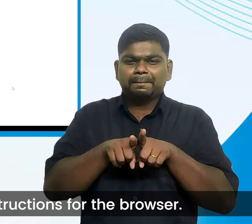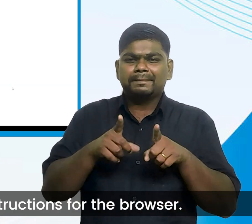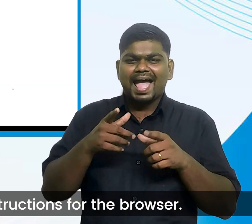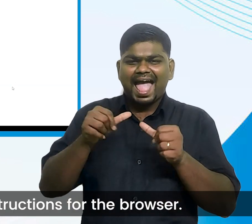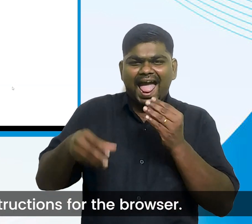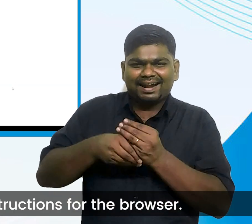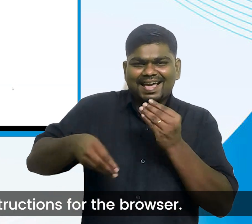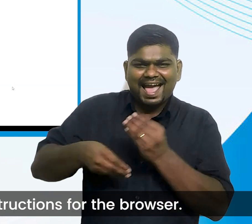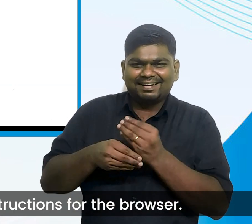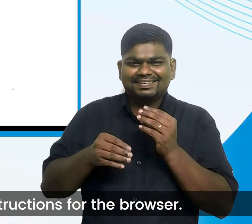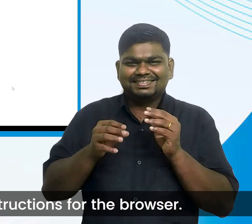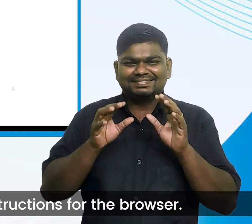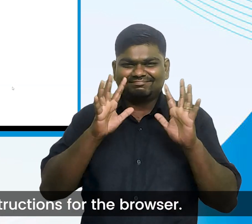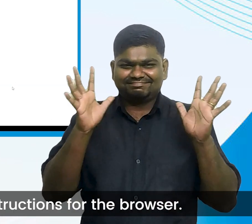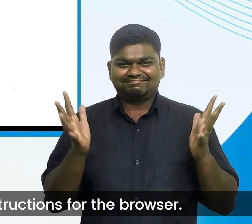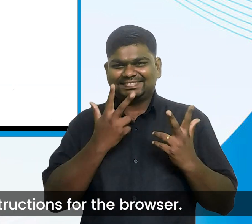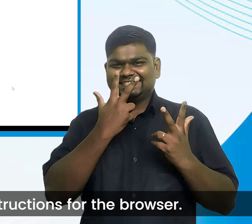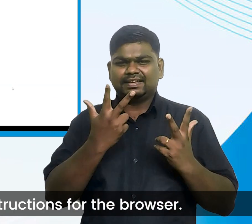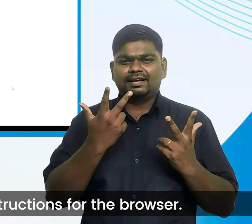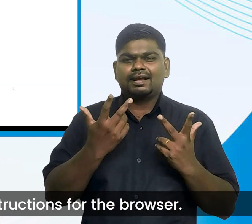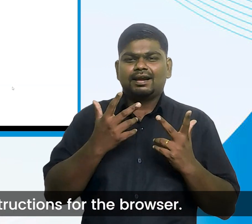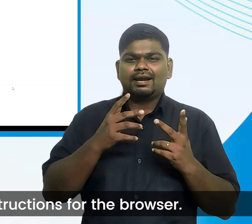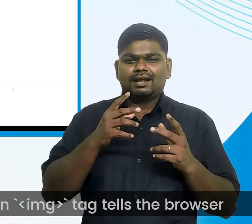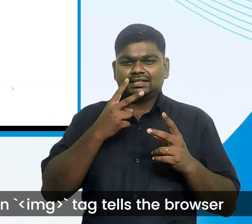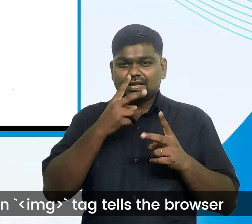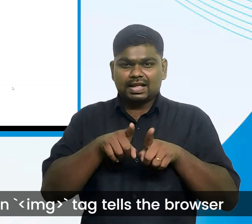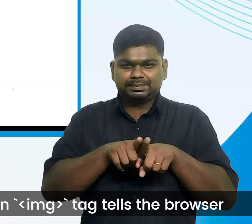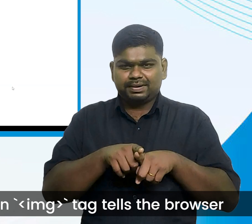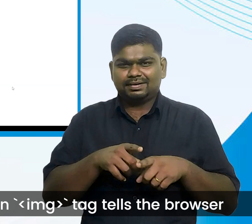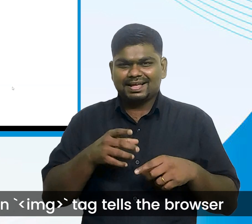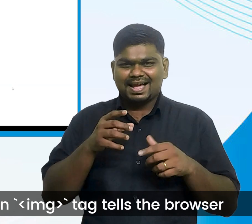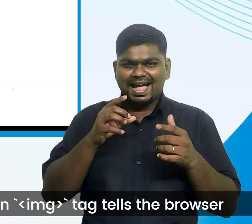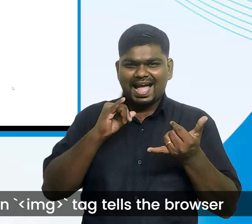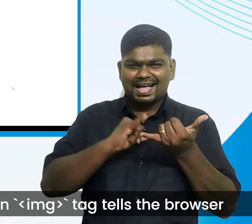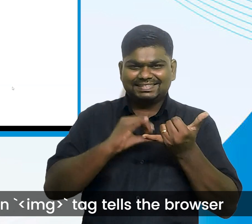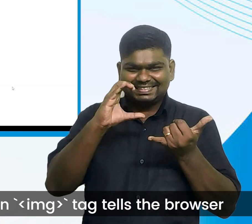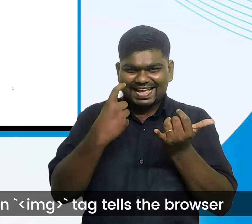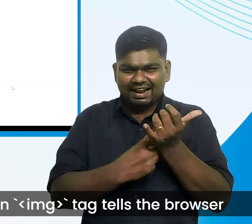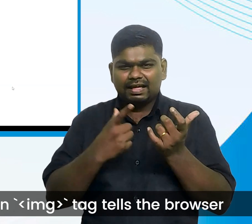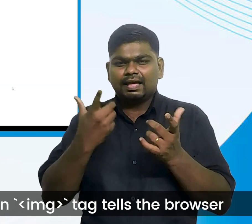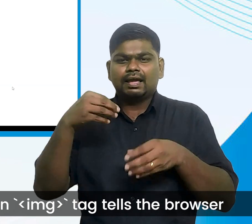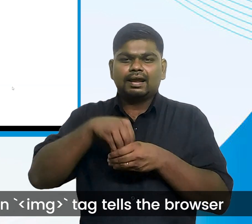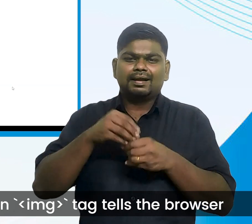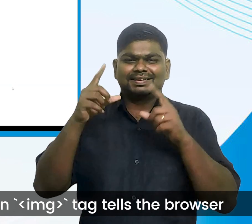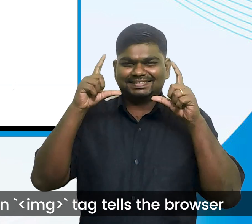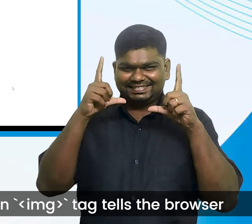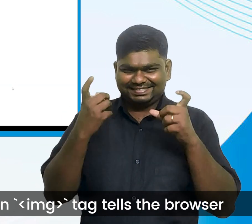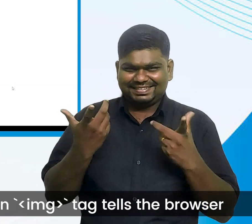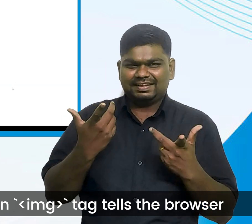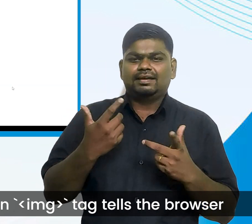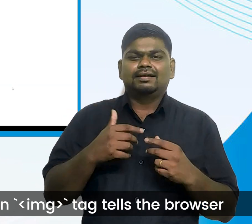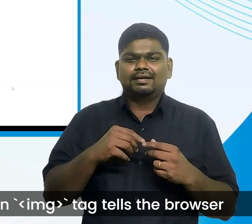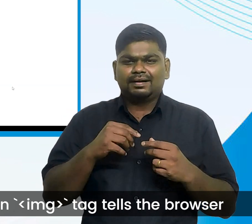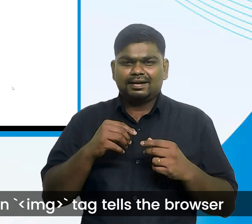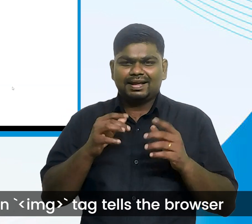like additional instructions for the browser. For example, the source attribute in an image